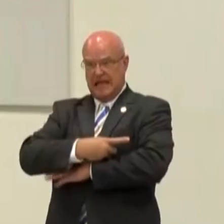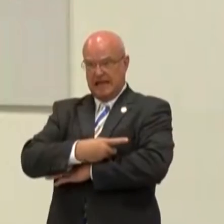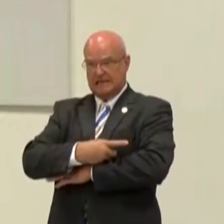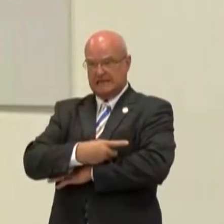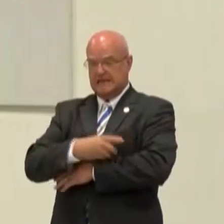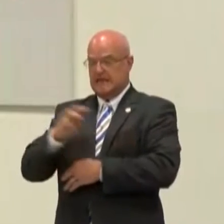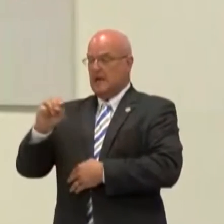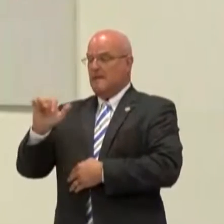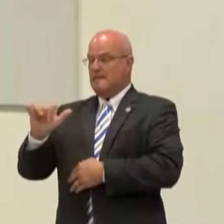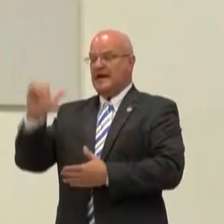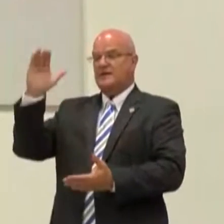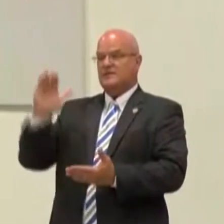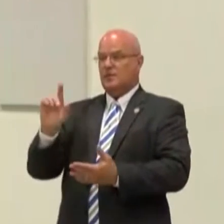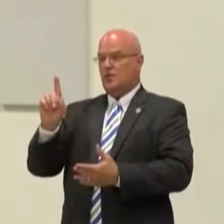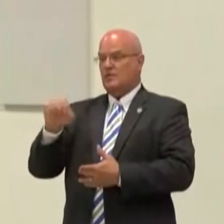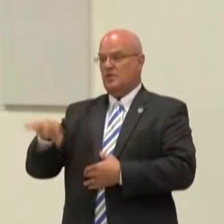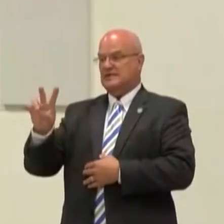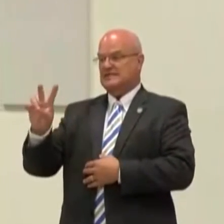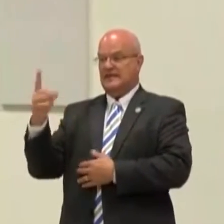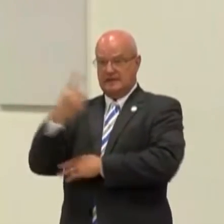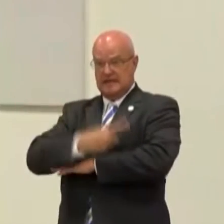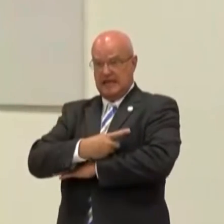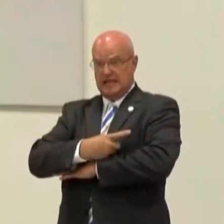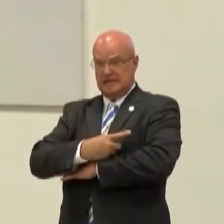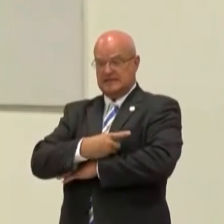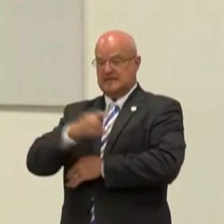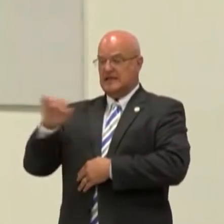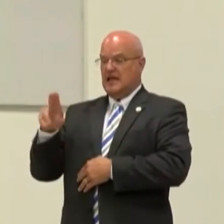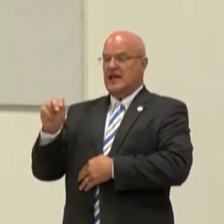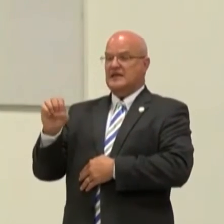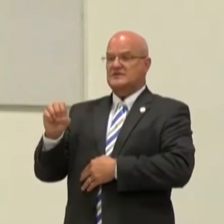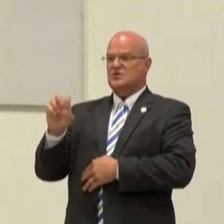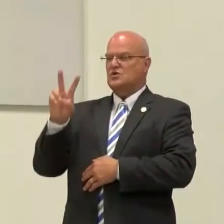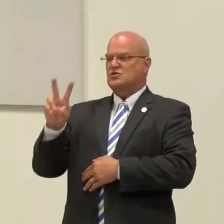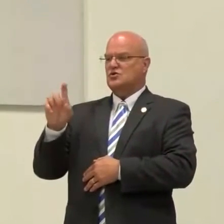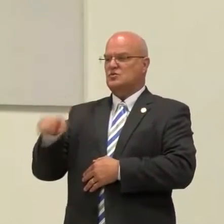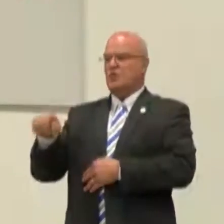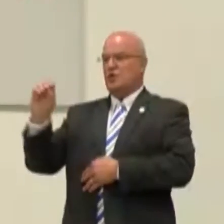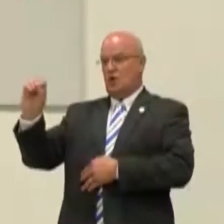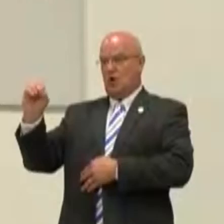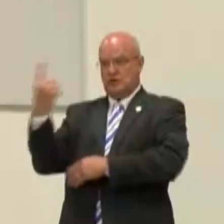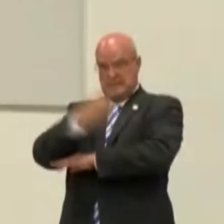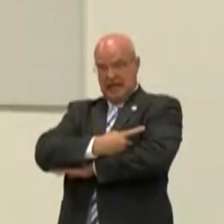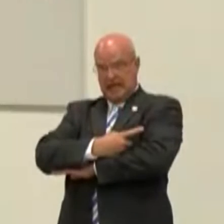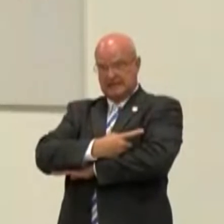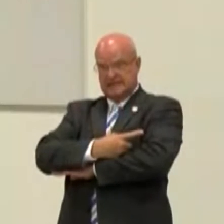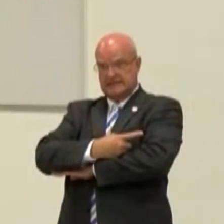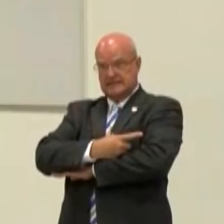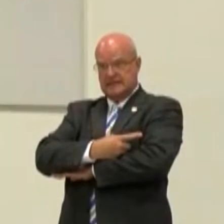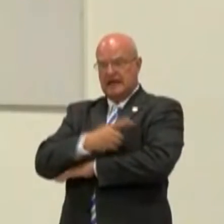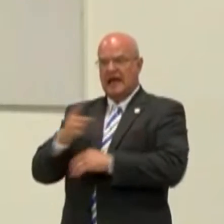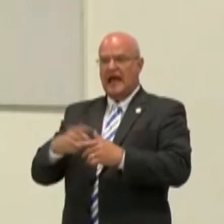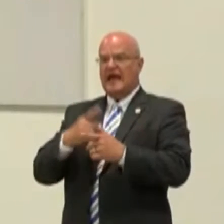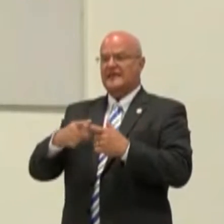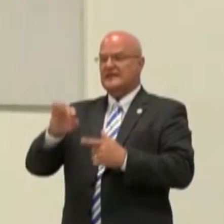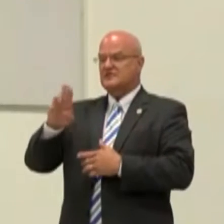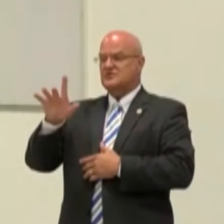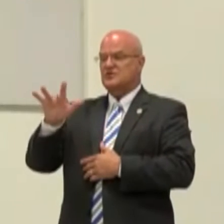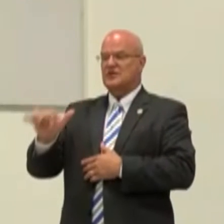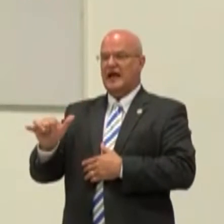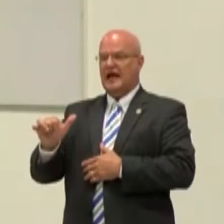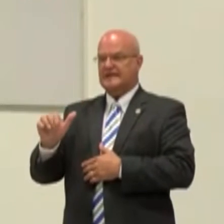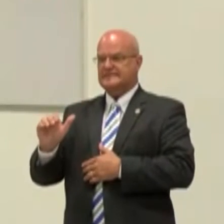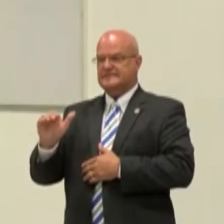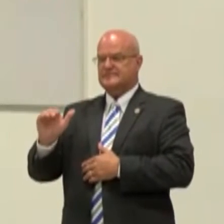days. In May, 1.7 days. In June, 2.0 days. And then in July, it's